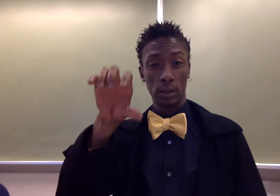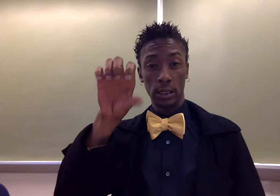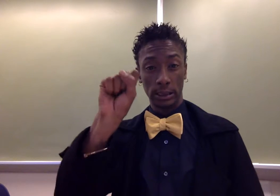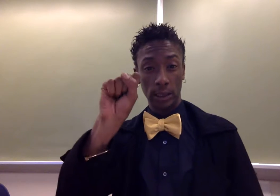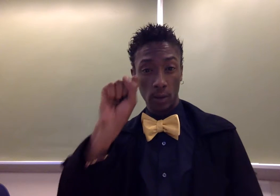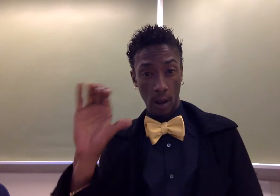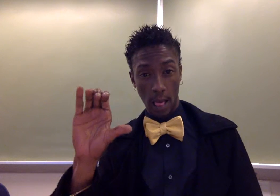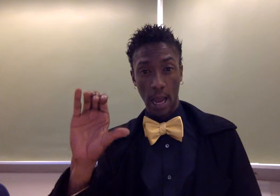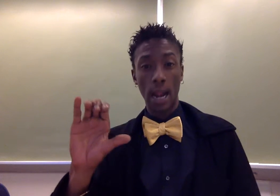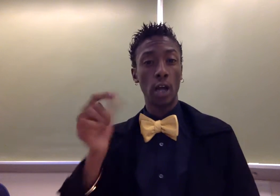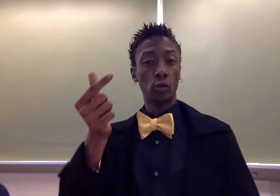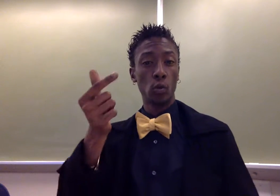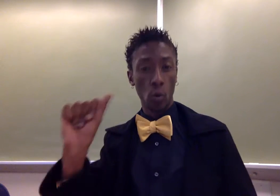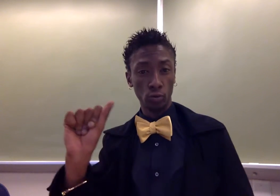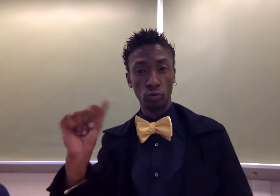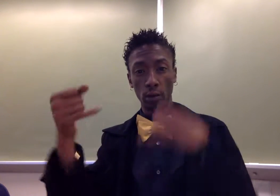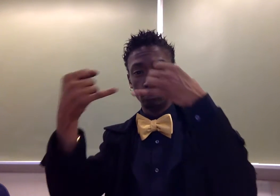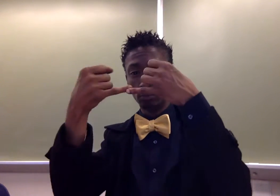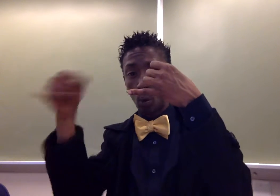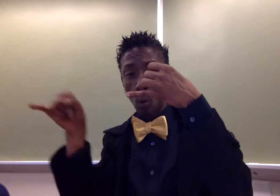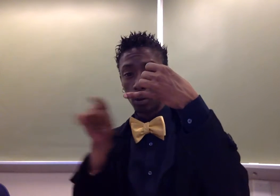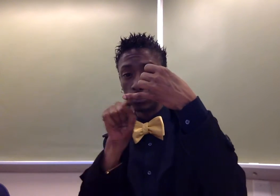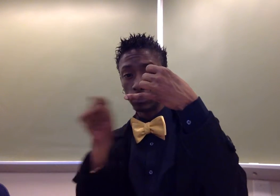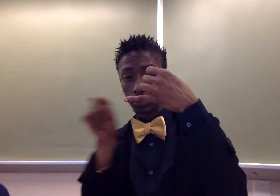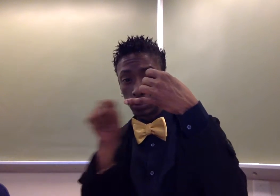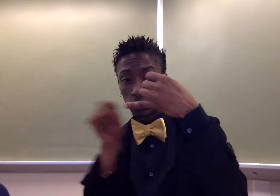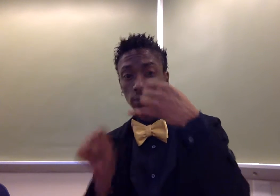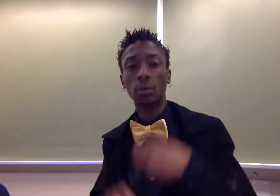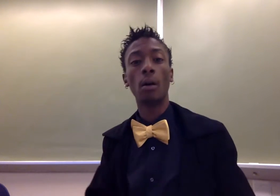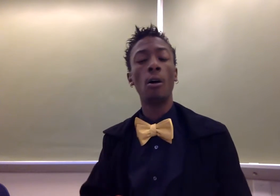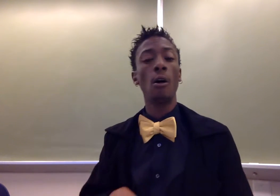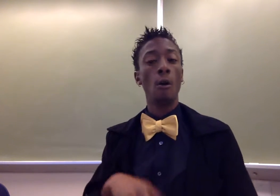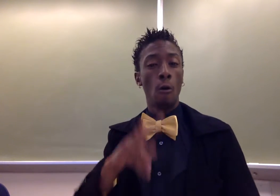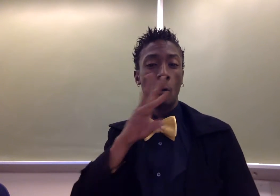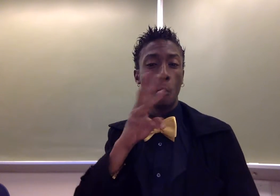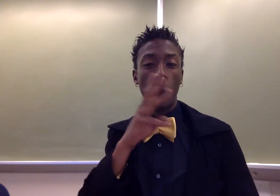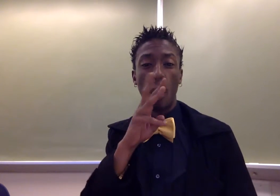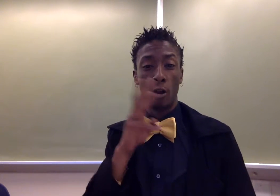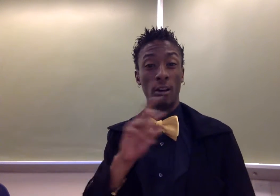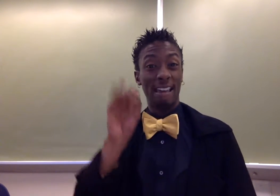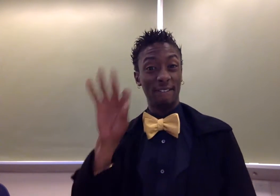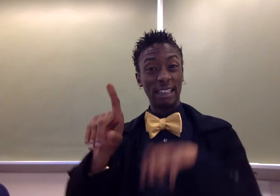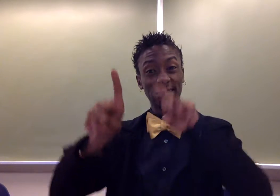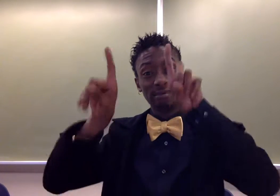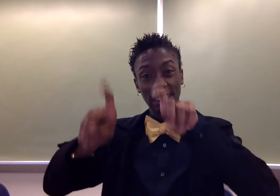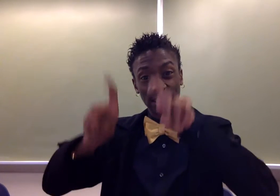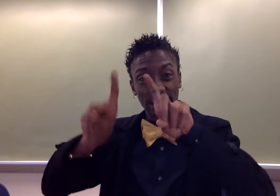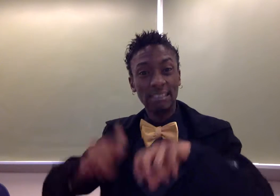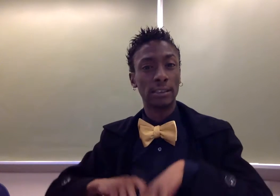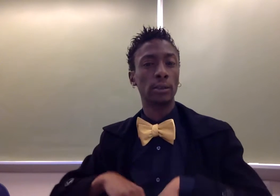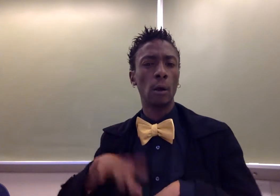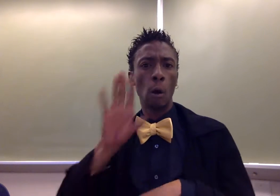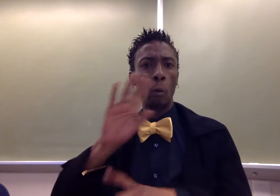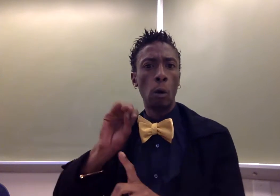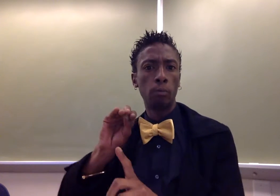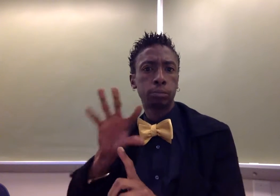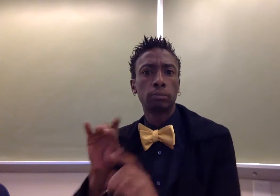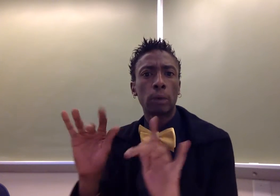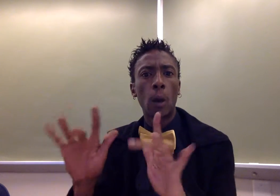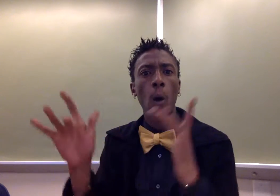Georgia border, that the water almost lights up and irradiates when, if you were to put